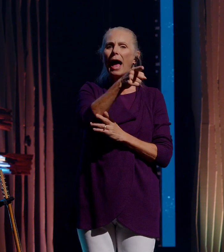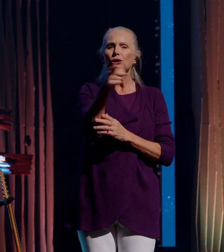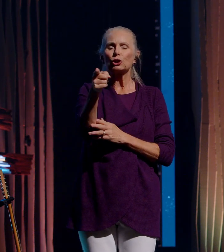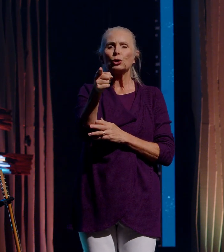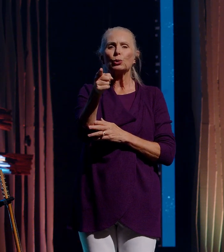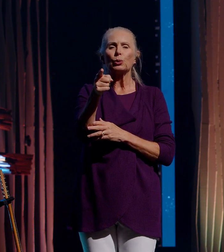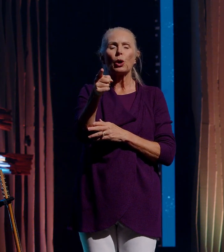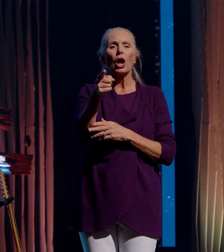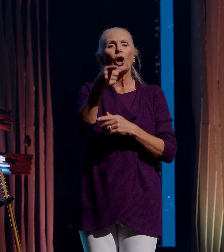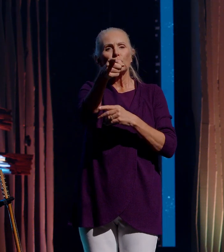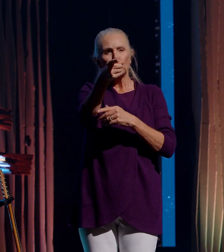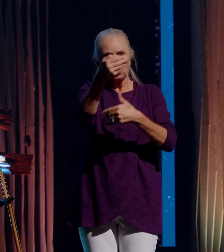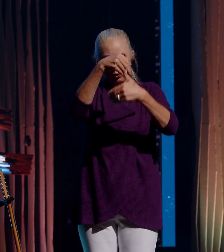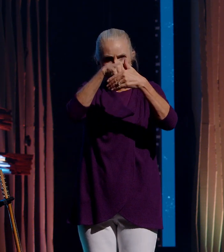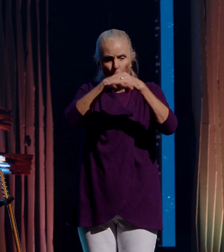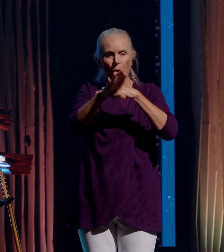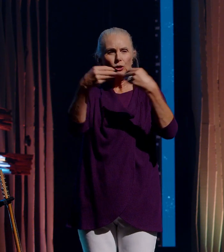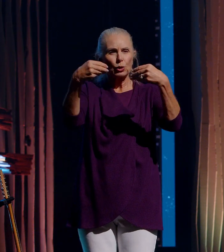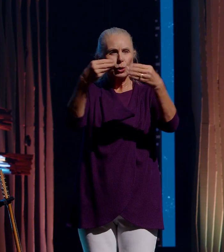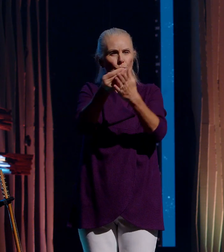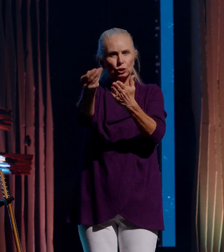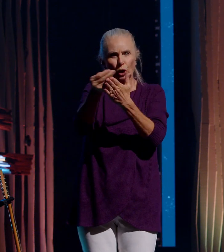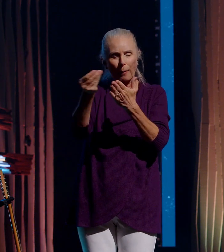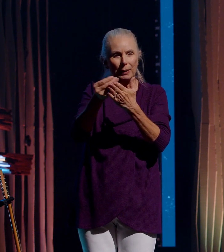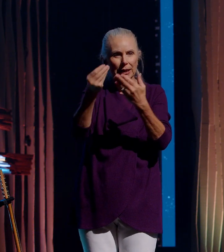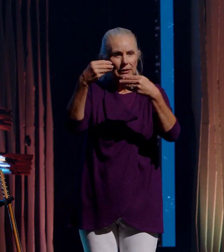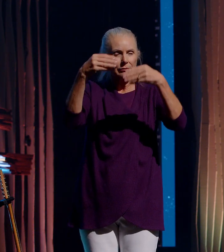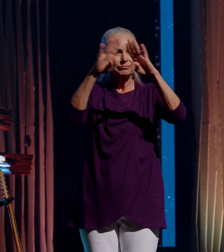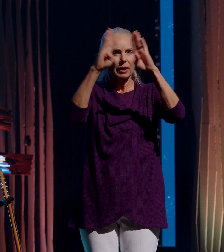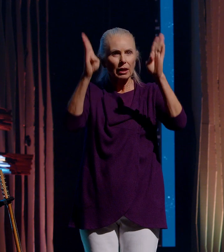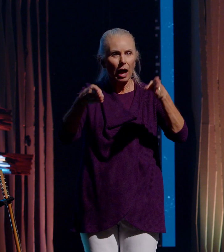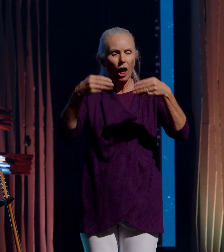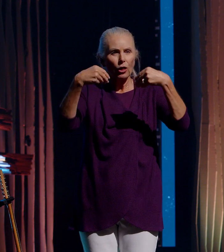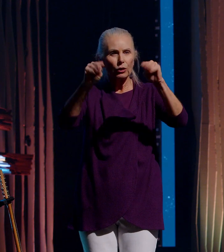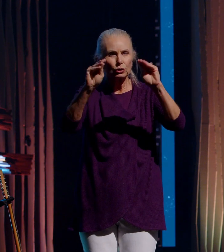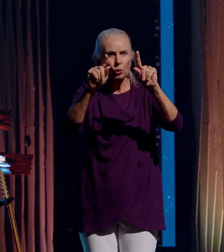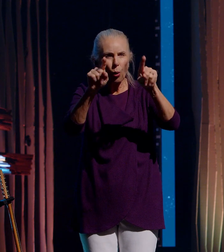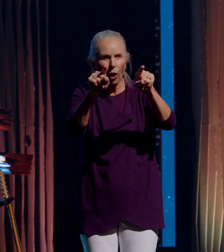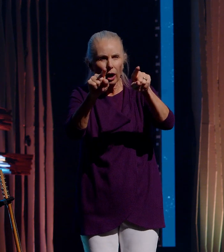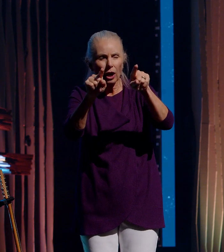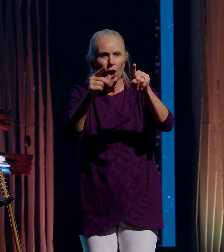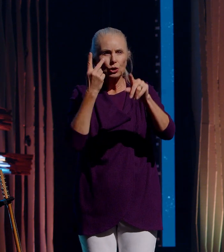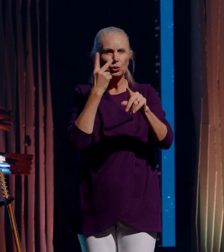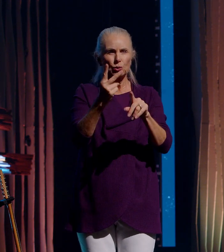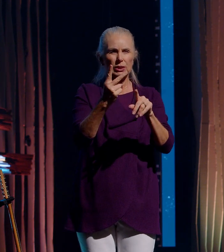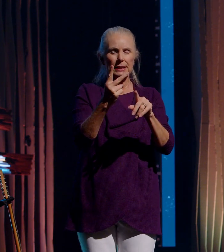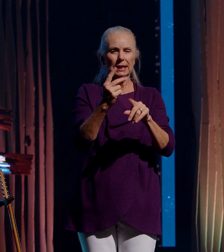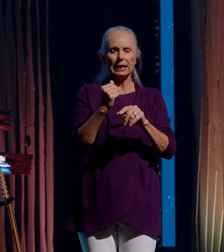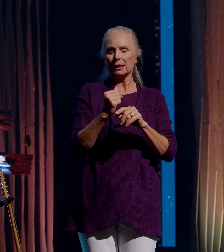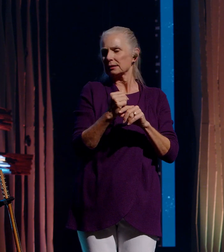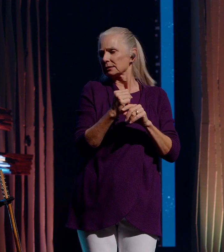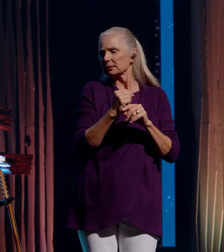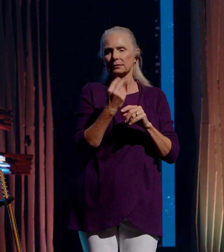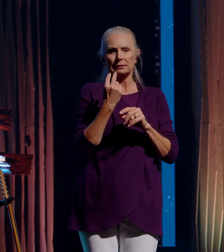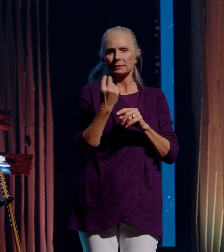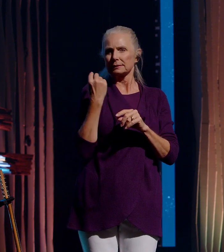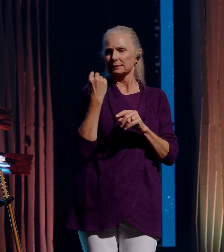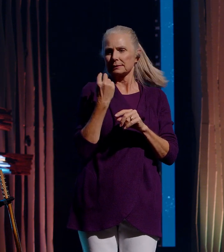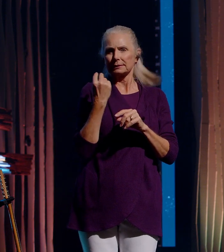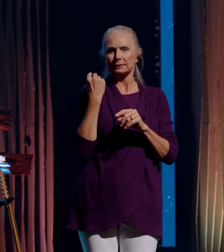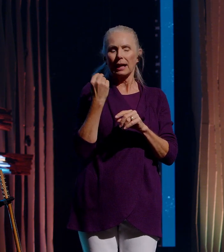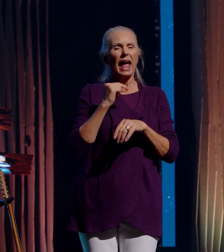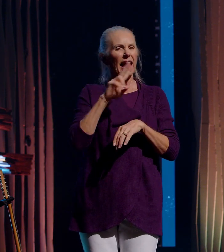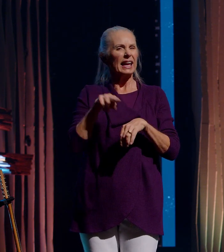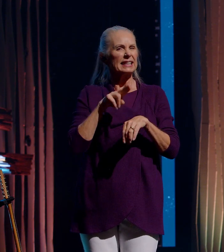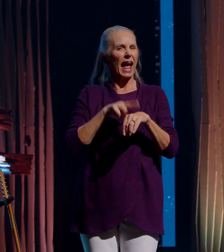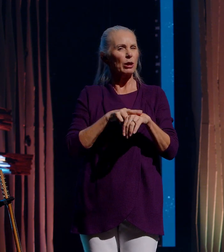store? You've got glass doors, right? And as you're about to walk in, you see someone who's pretty close behind you. And so naturally, as a decent human being, right, you just